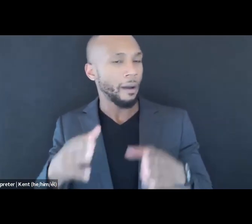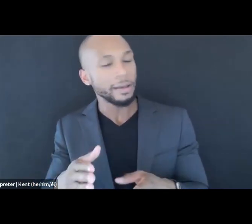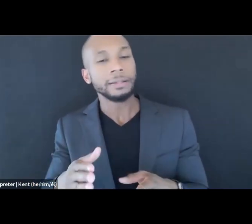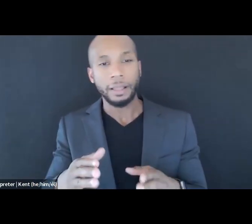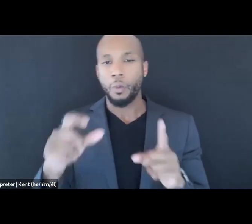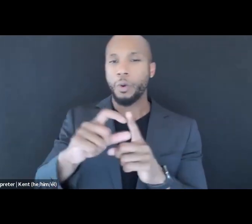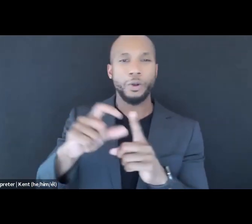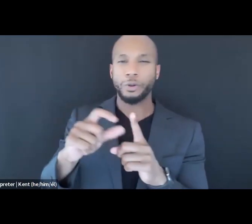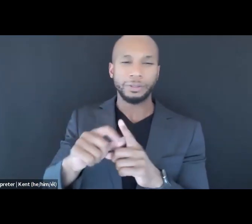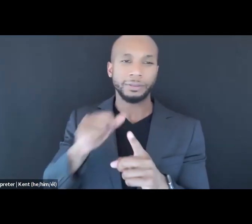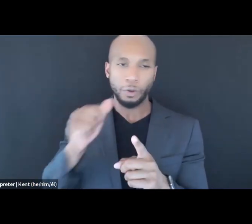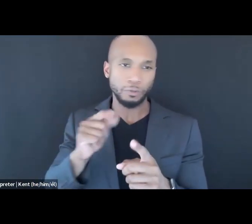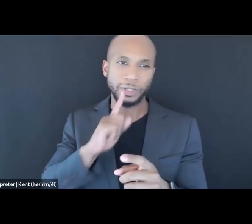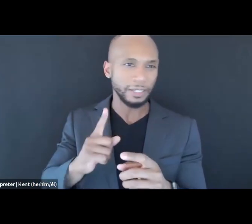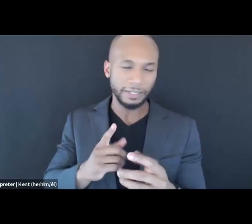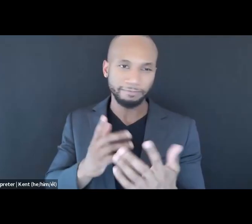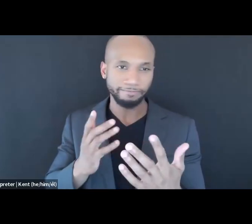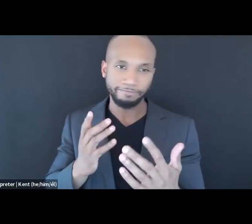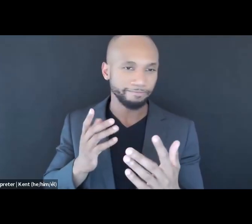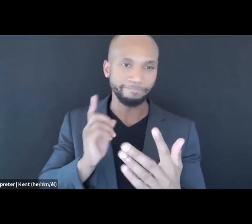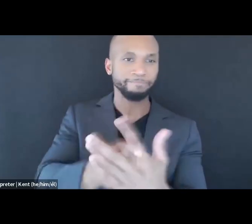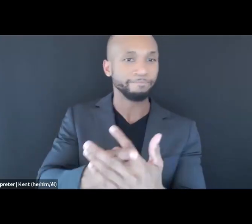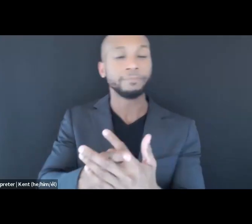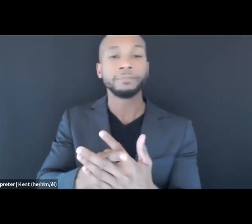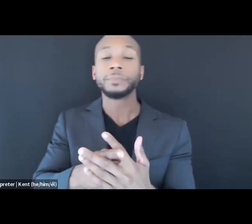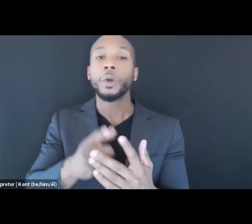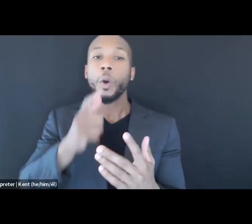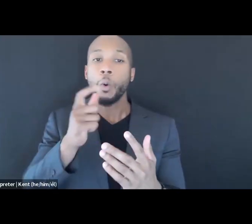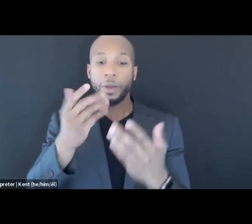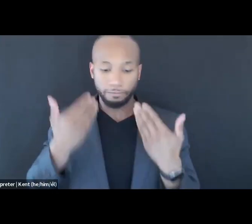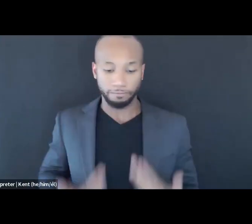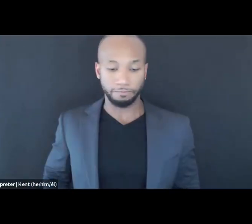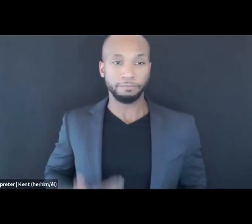never fully do, who we know we truly are.